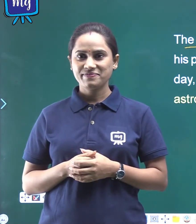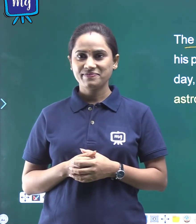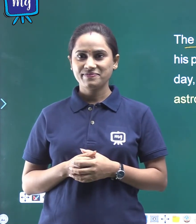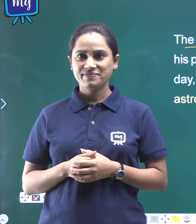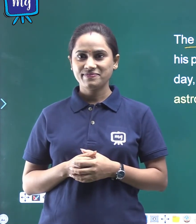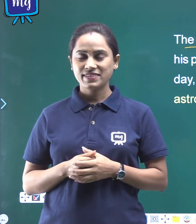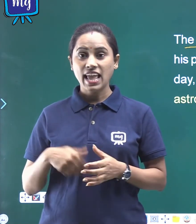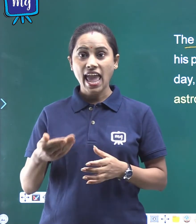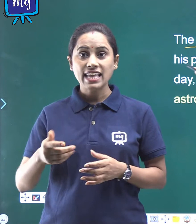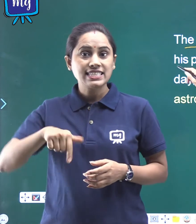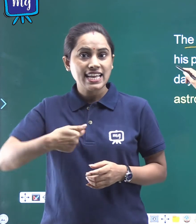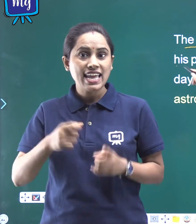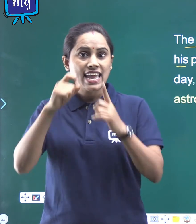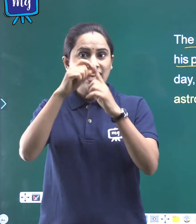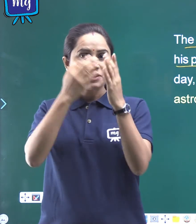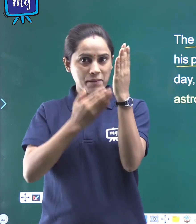as his plan